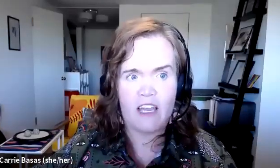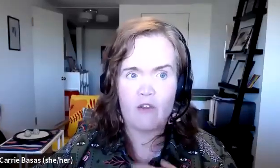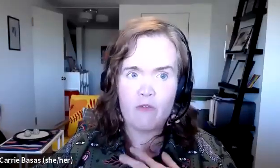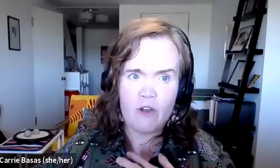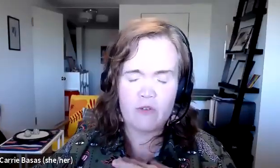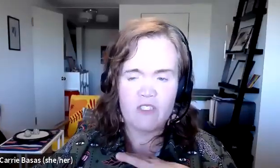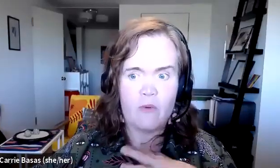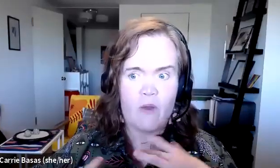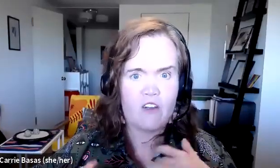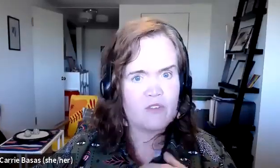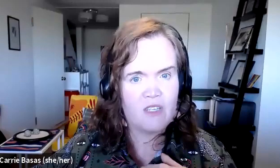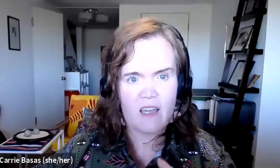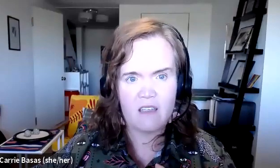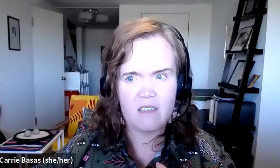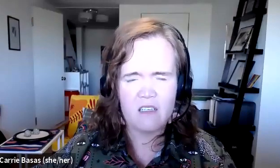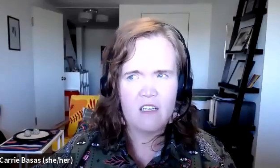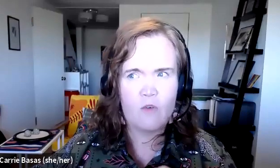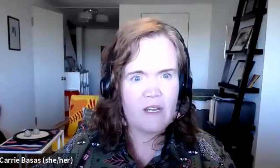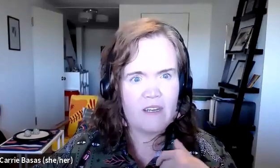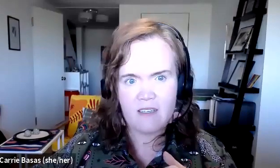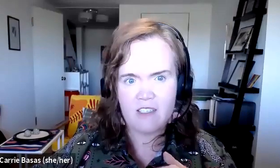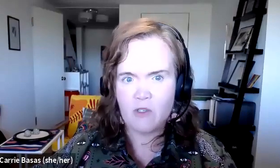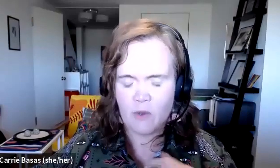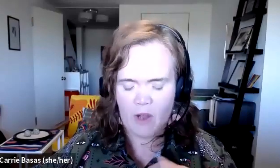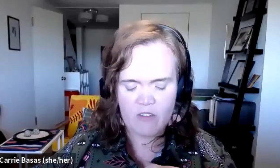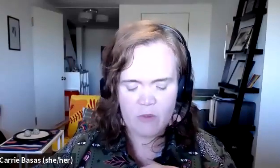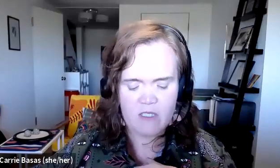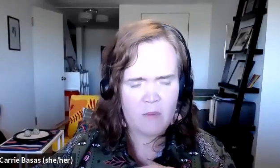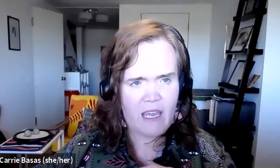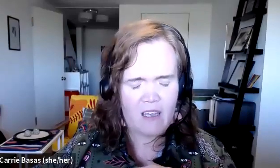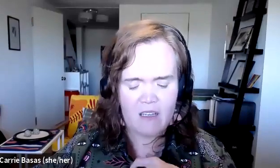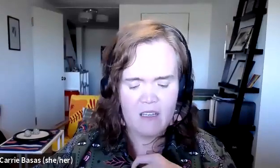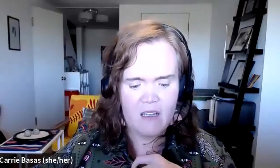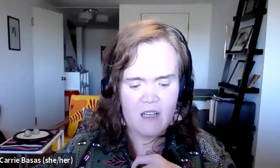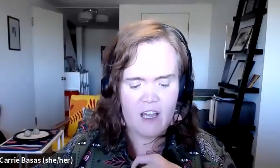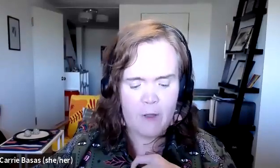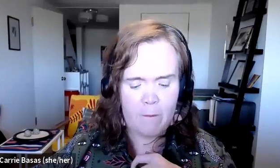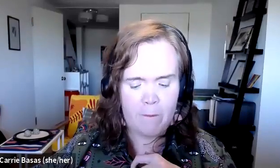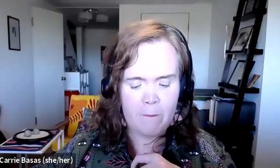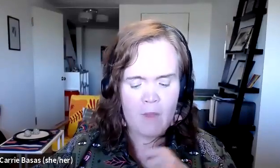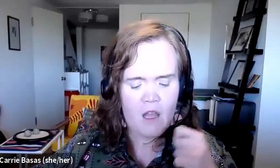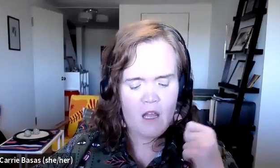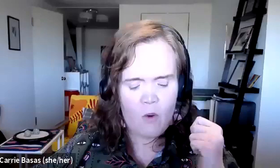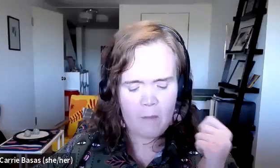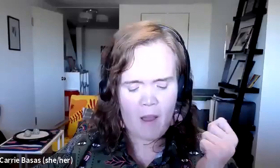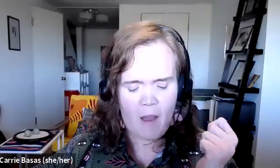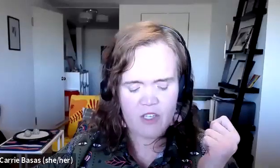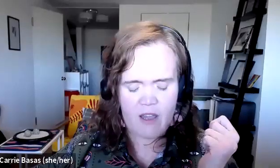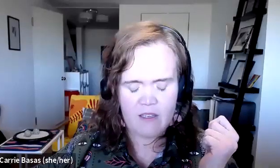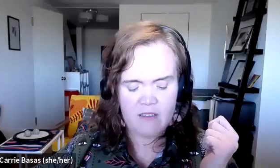people, like your folks who understand what it is and you don't have to explain